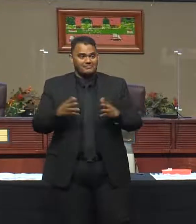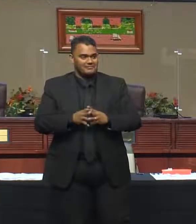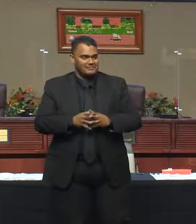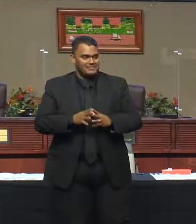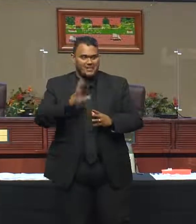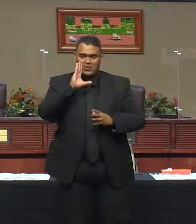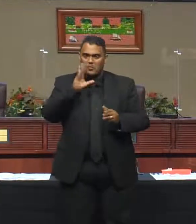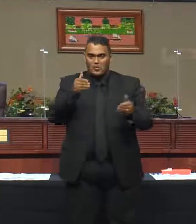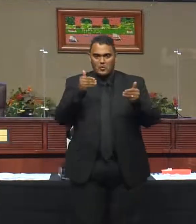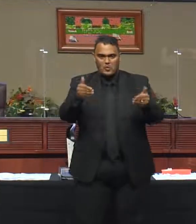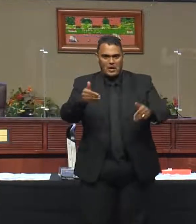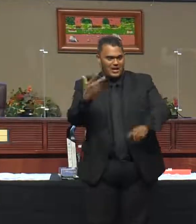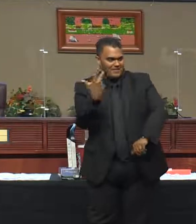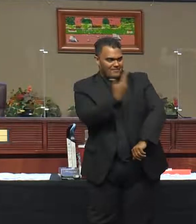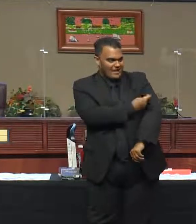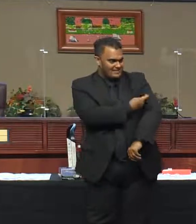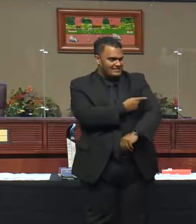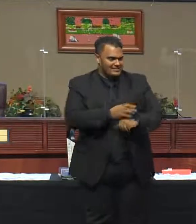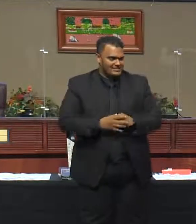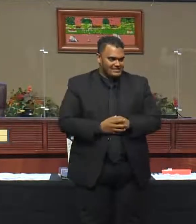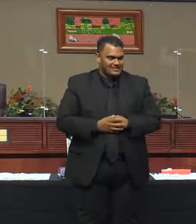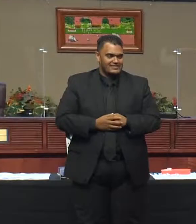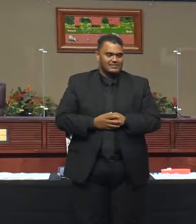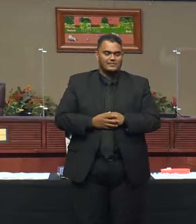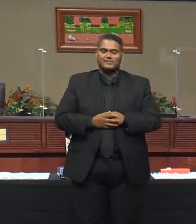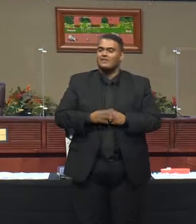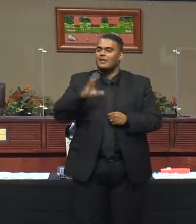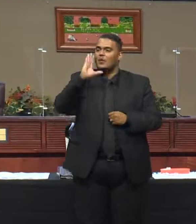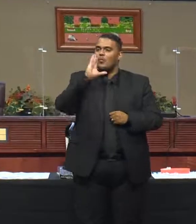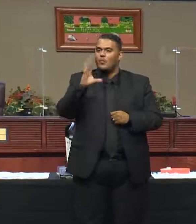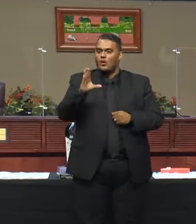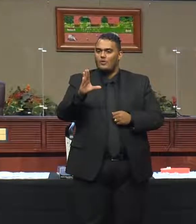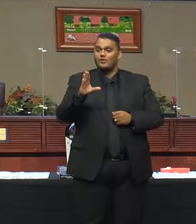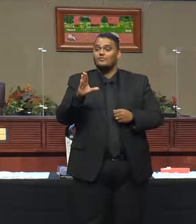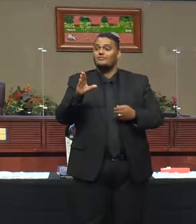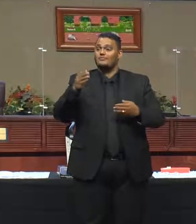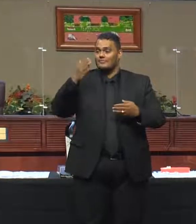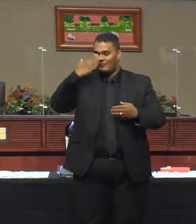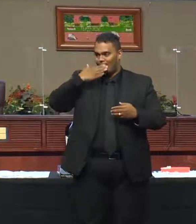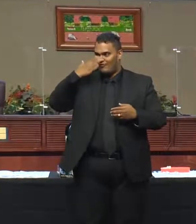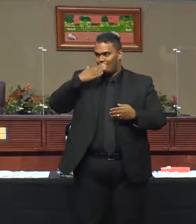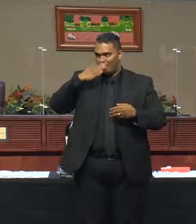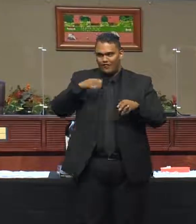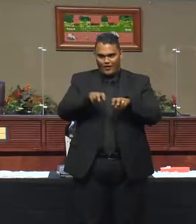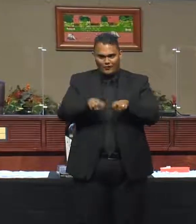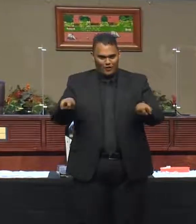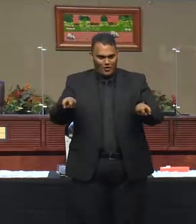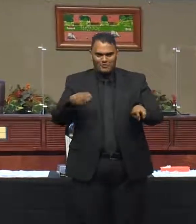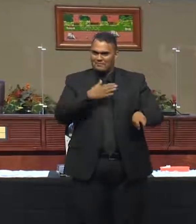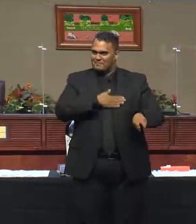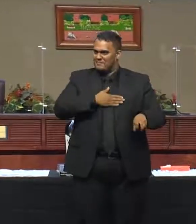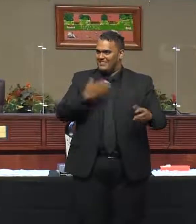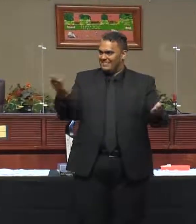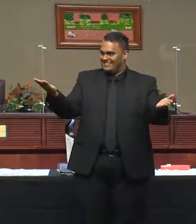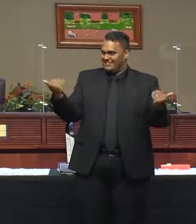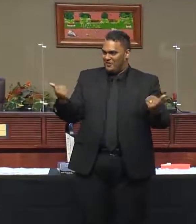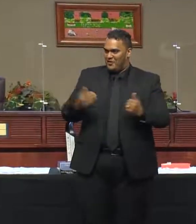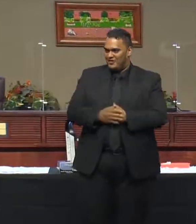be vaccinated. So we'll go with the front row. Please come forward.